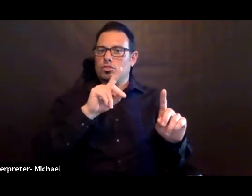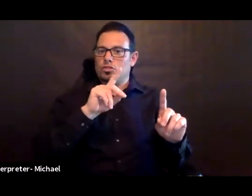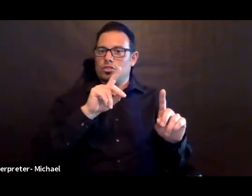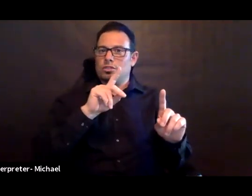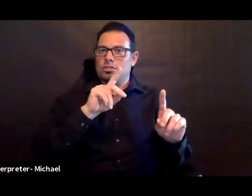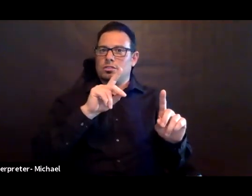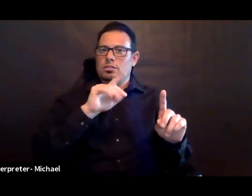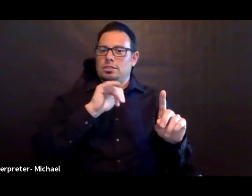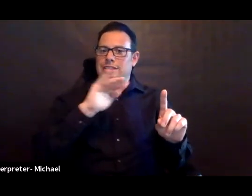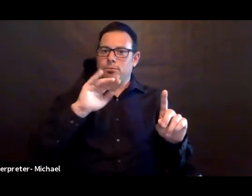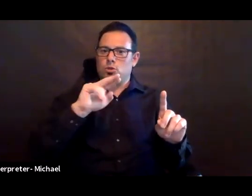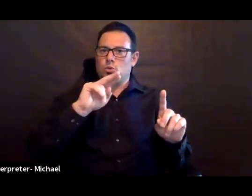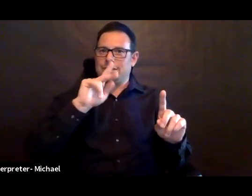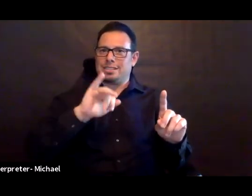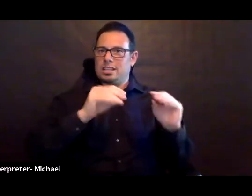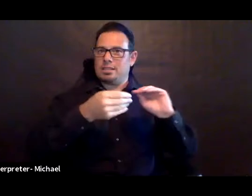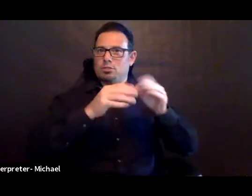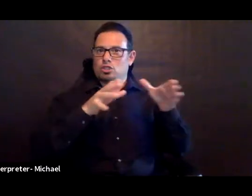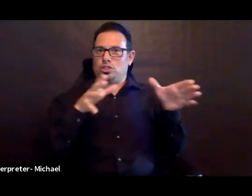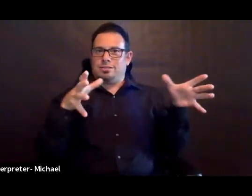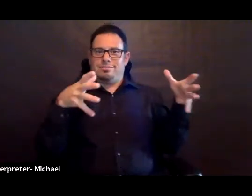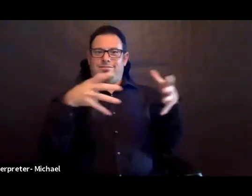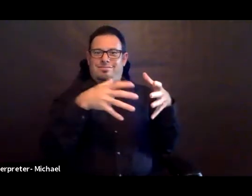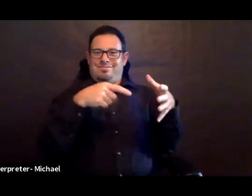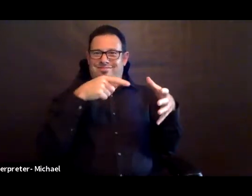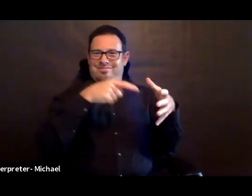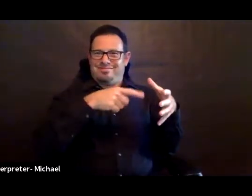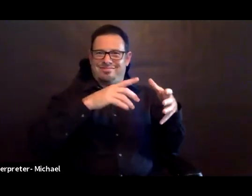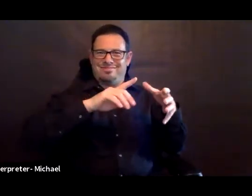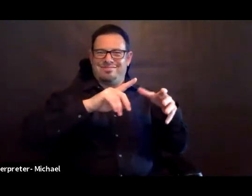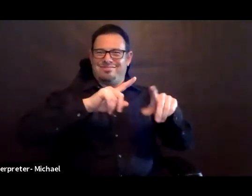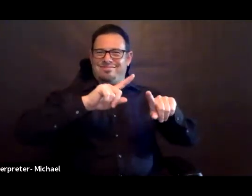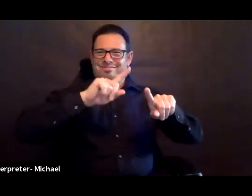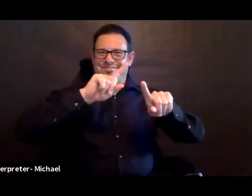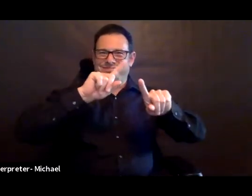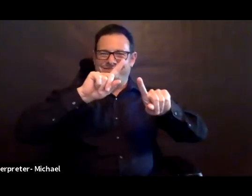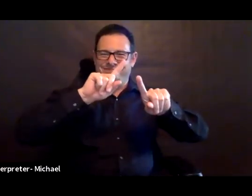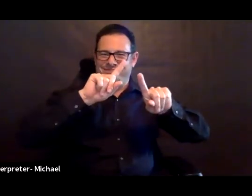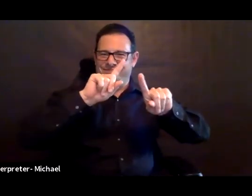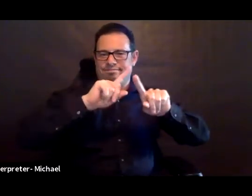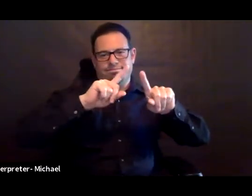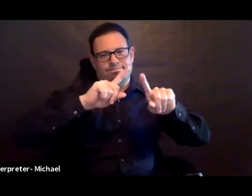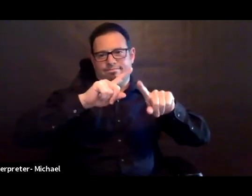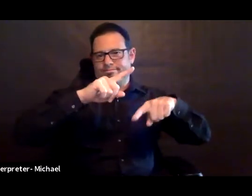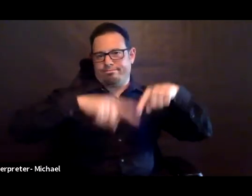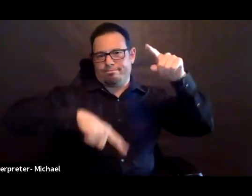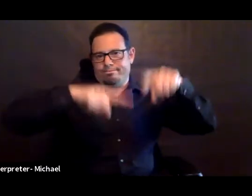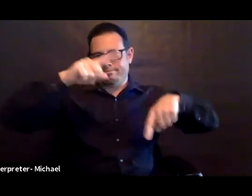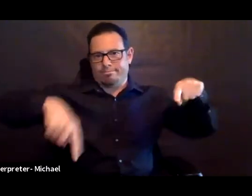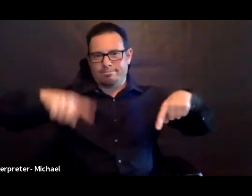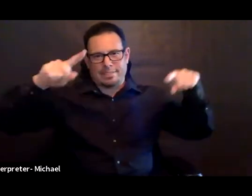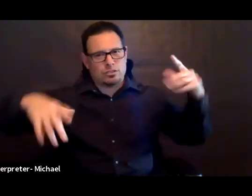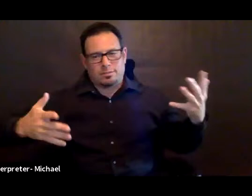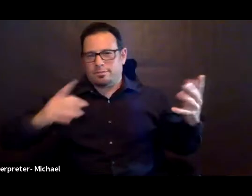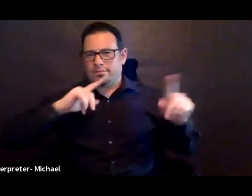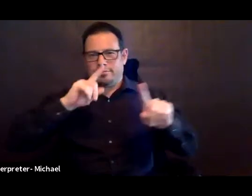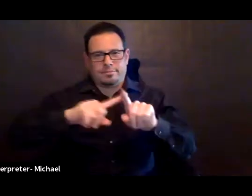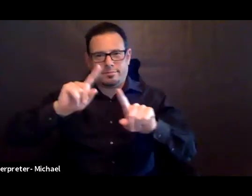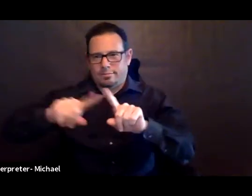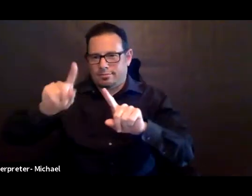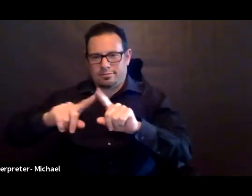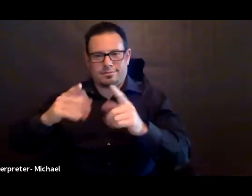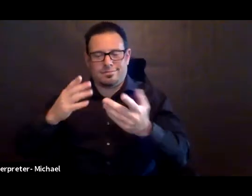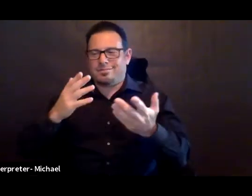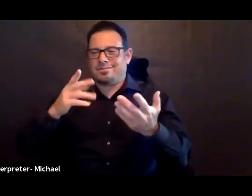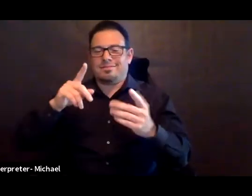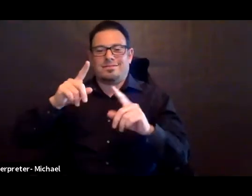epidemiologists, infectious disease experts say, the herd immunity level would need to be higher